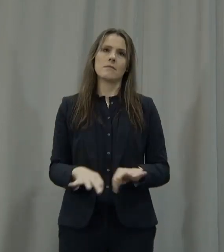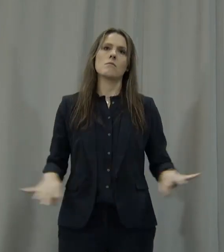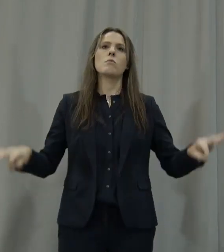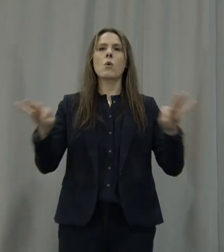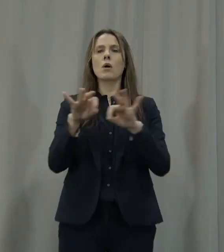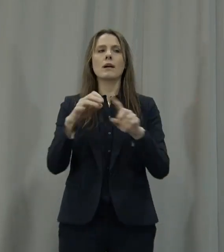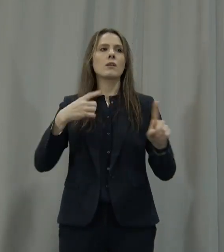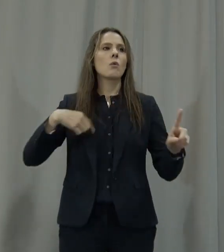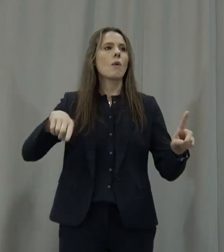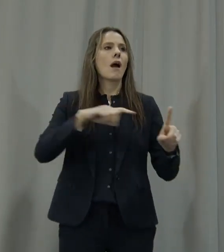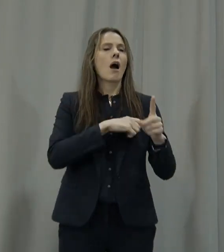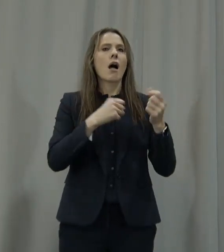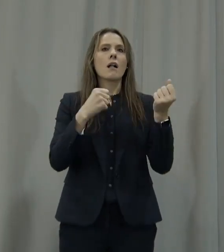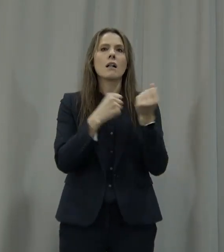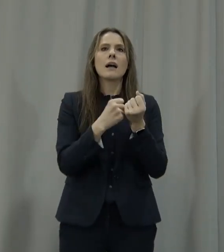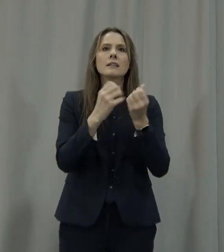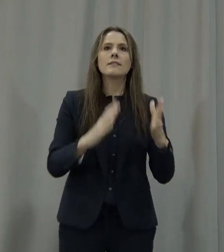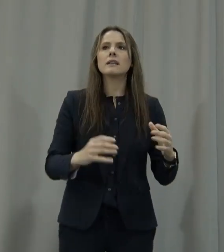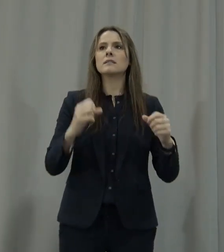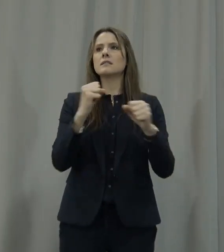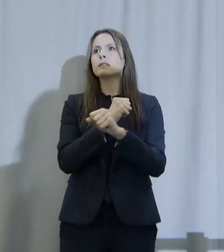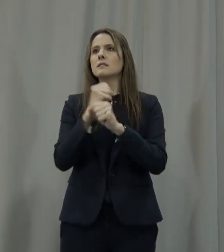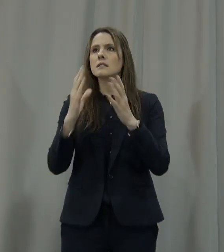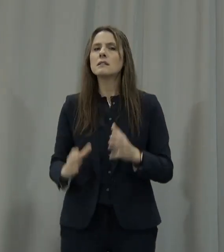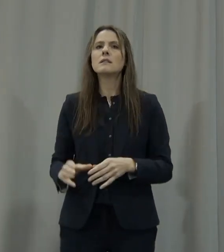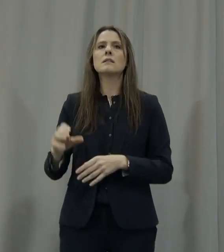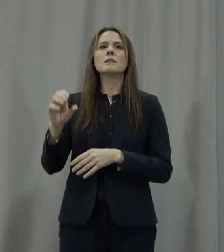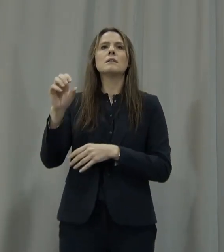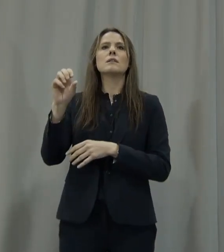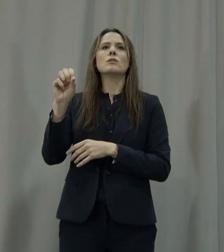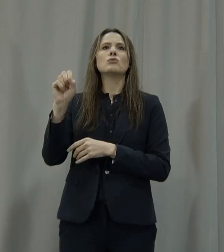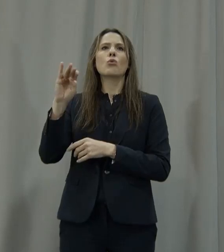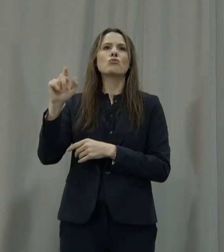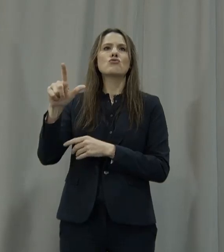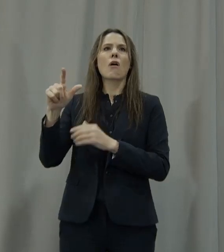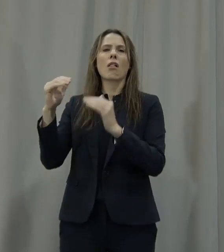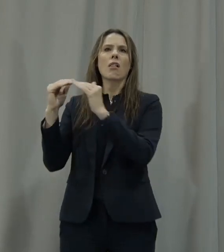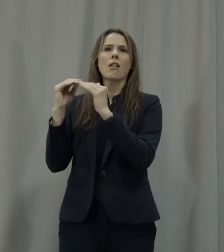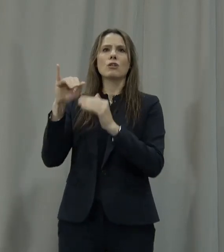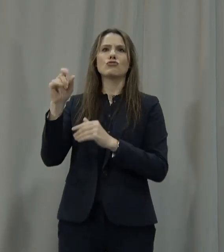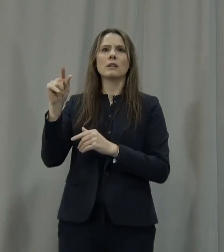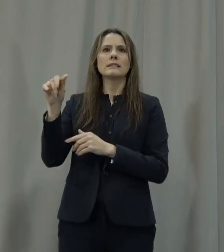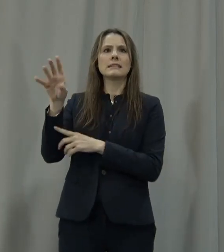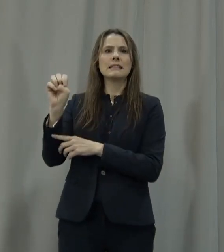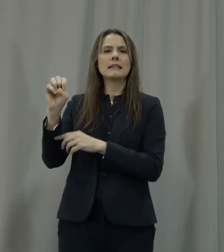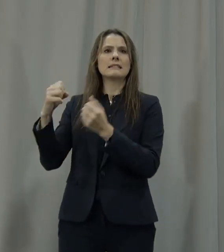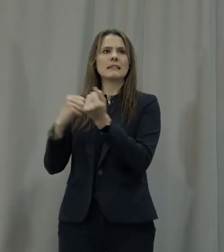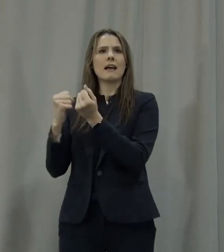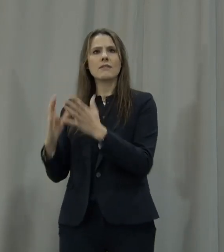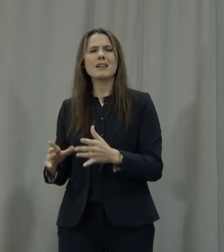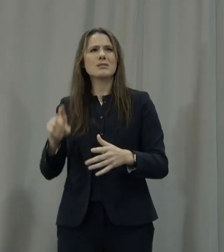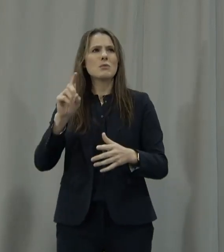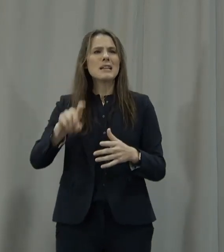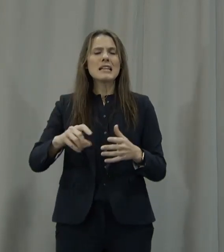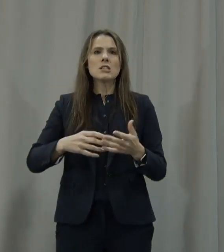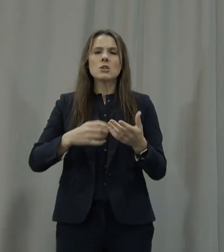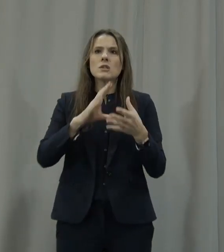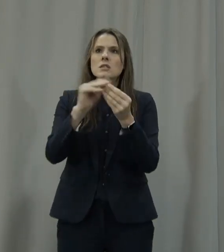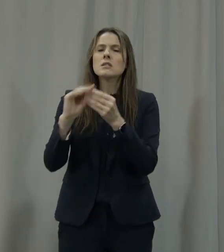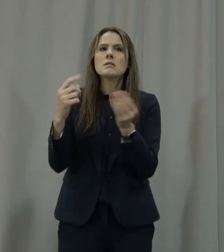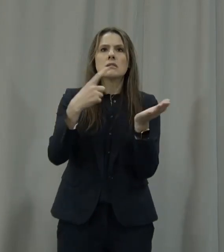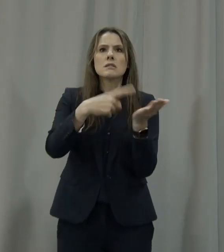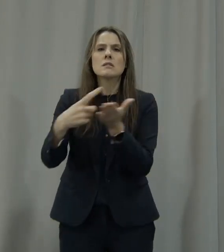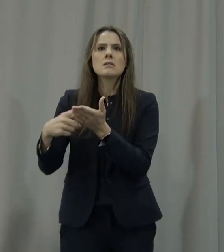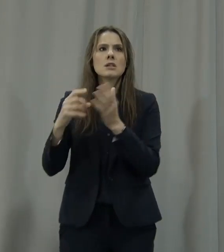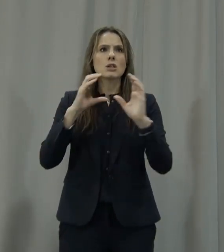activists, as social justice activists, in order to share information, communicate, network,